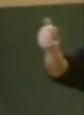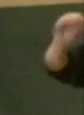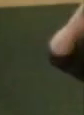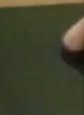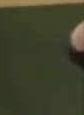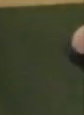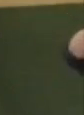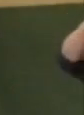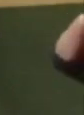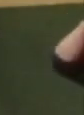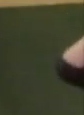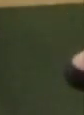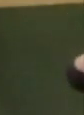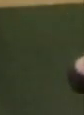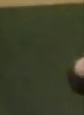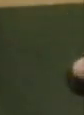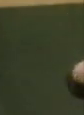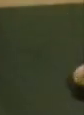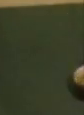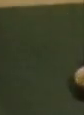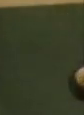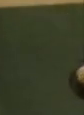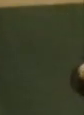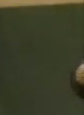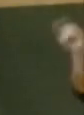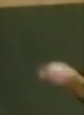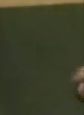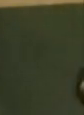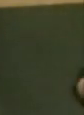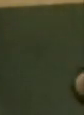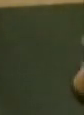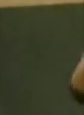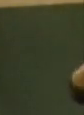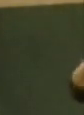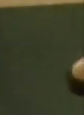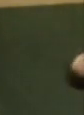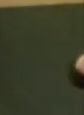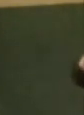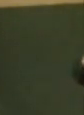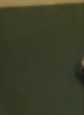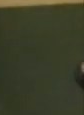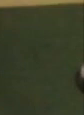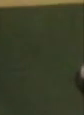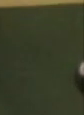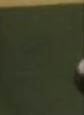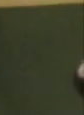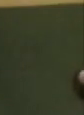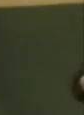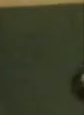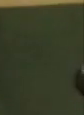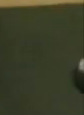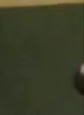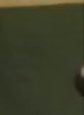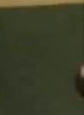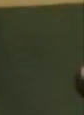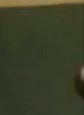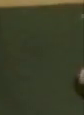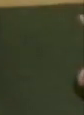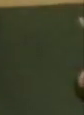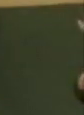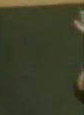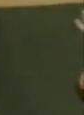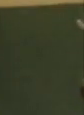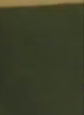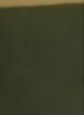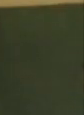The community is changing. The 7th Ward at one time, we, if I'm not mistaken, we had the most. And that became very alarming for us.